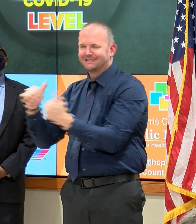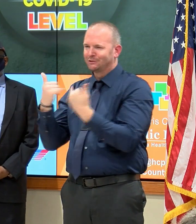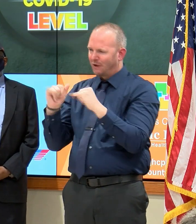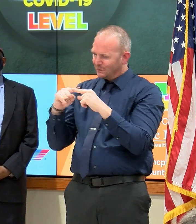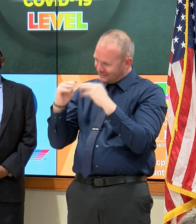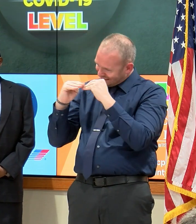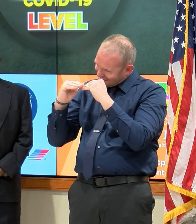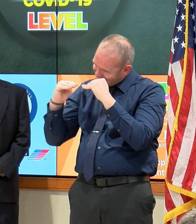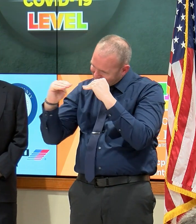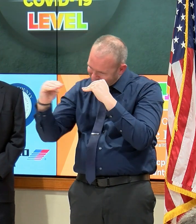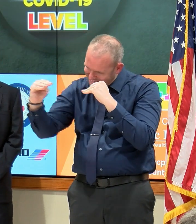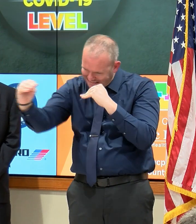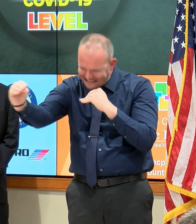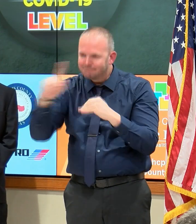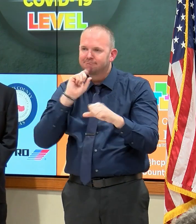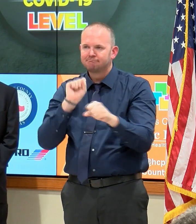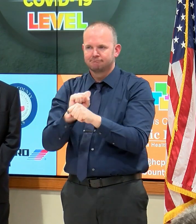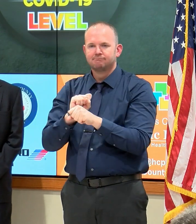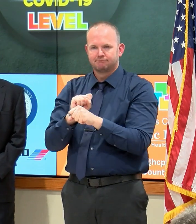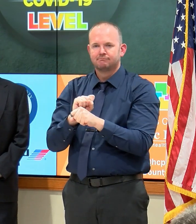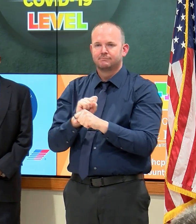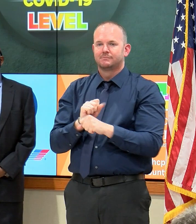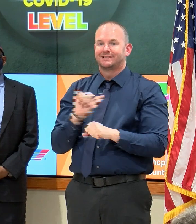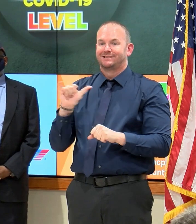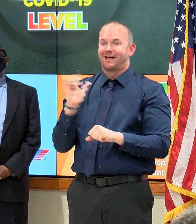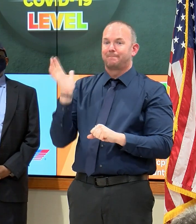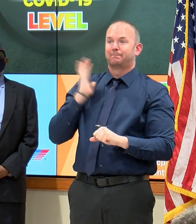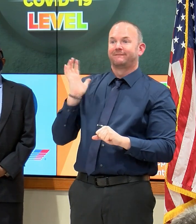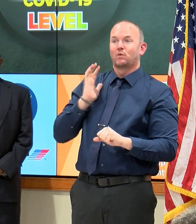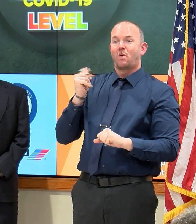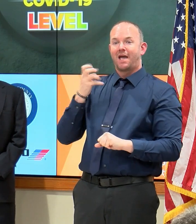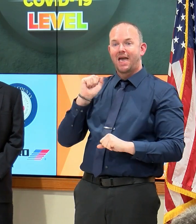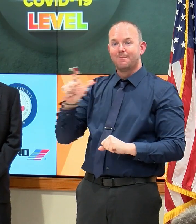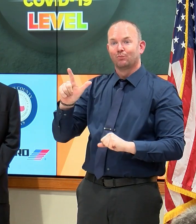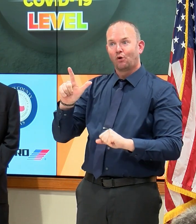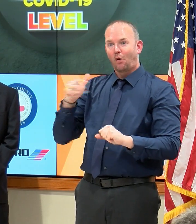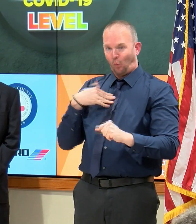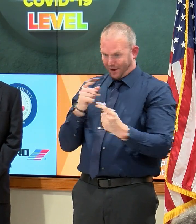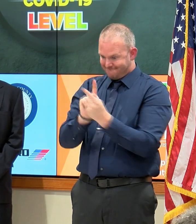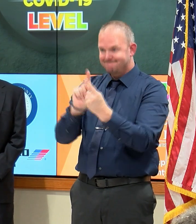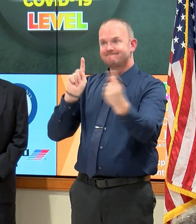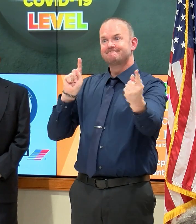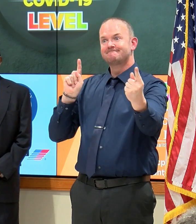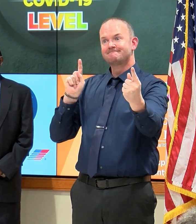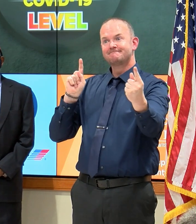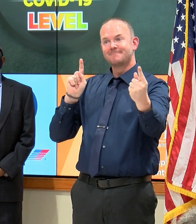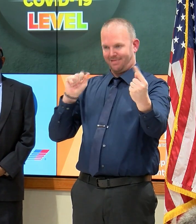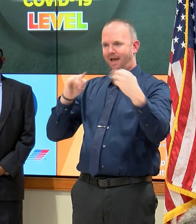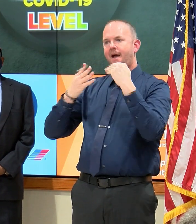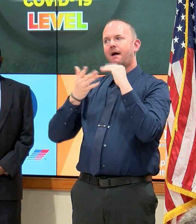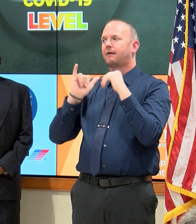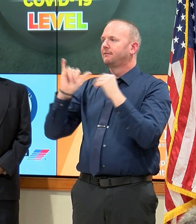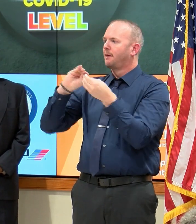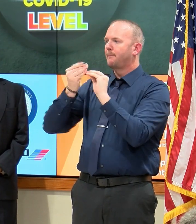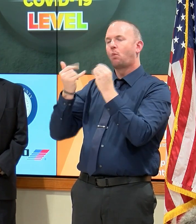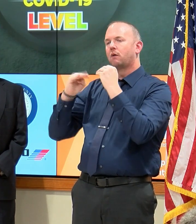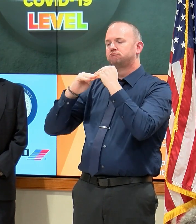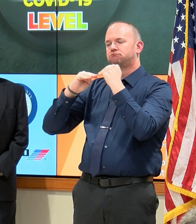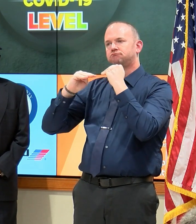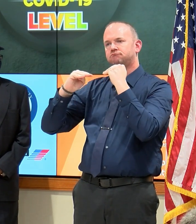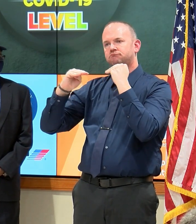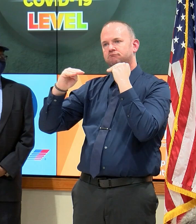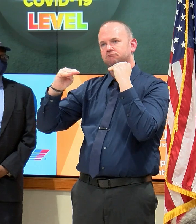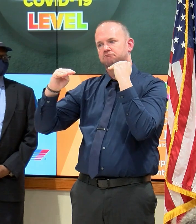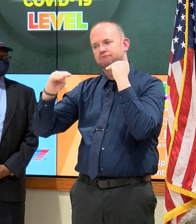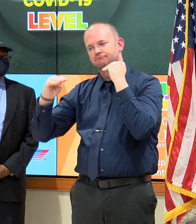April are going to be needed to flatten the curve again where we are now. Things are going to get